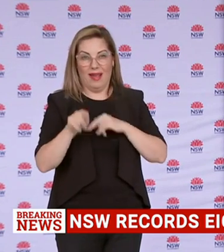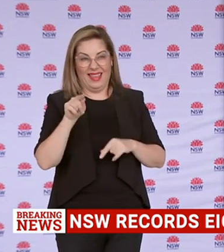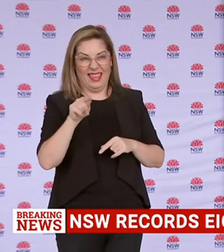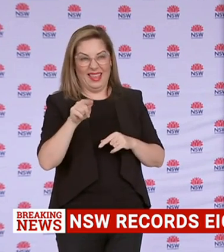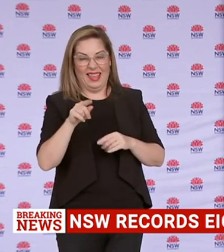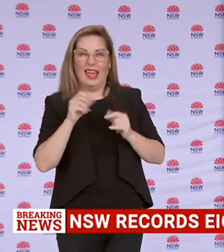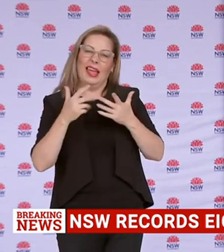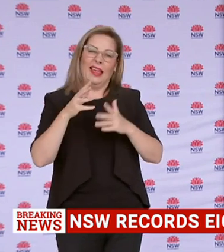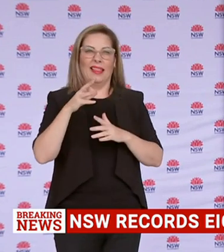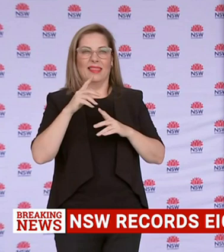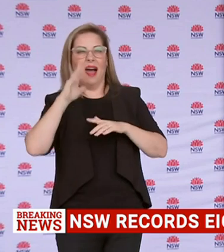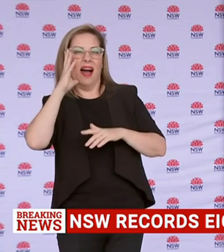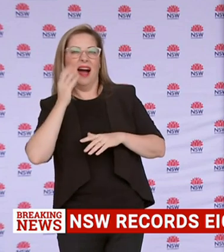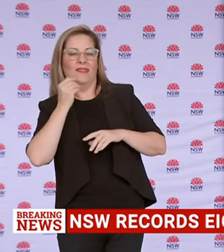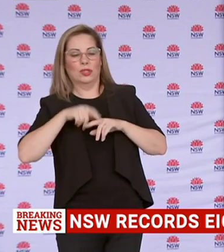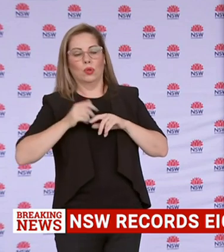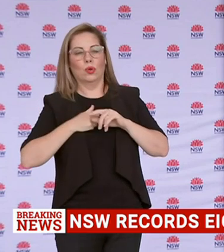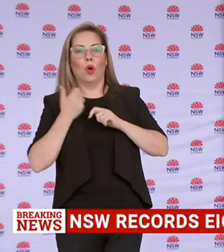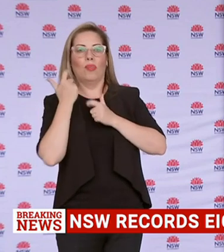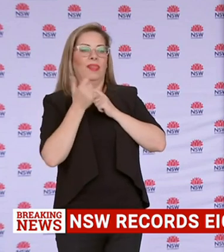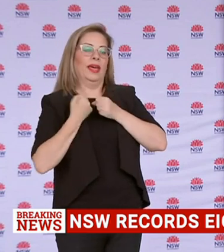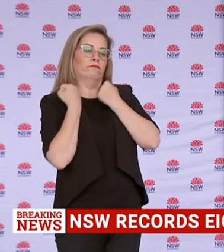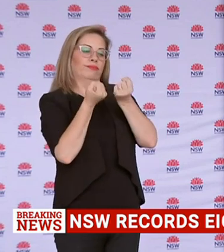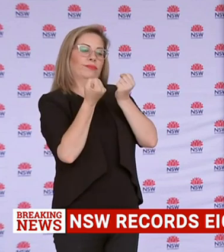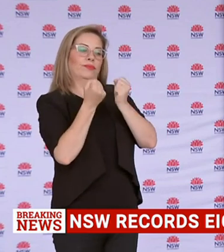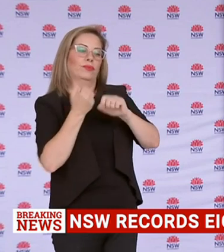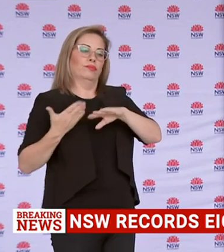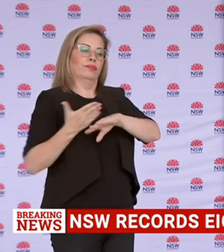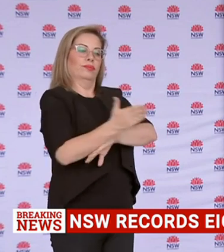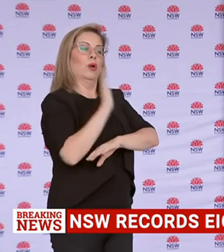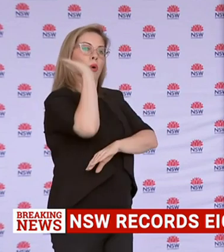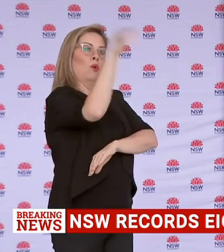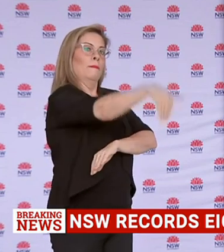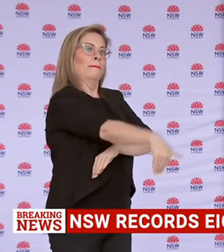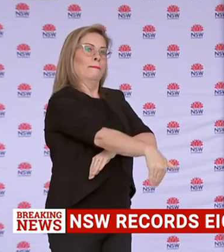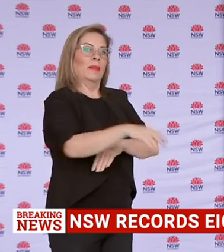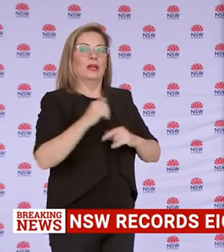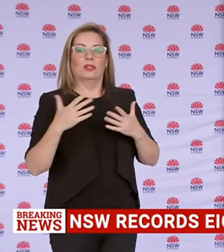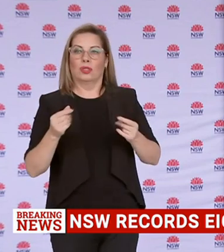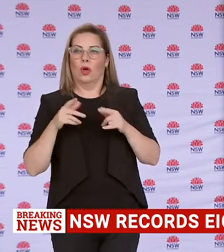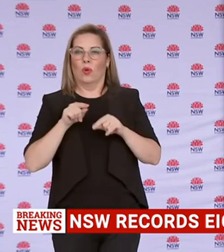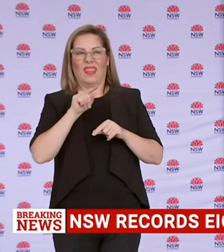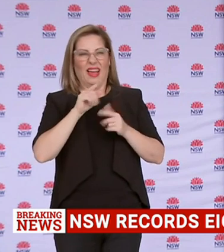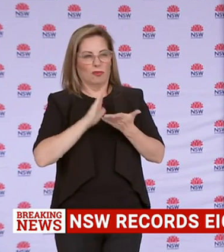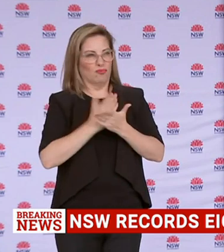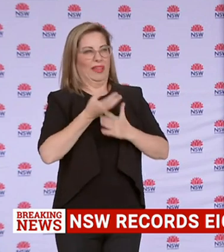the community in Gundagai who may have also accessed that real food